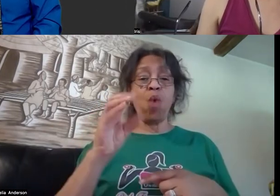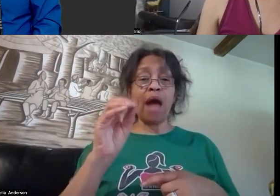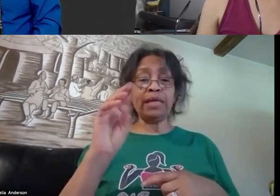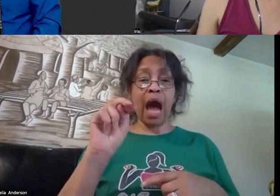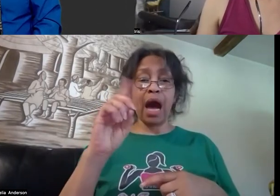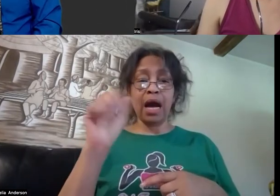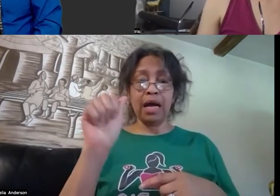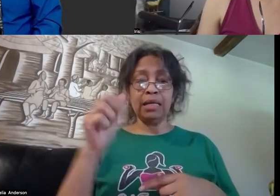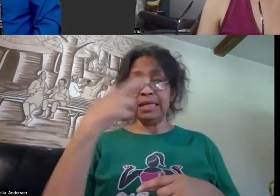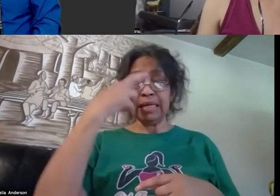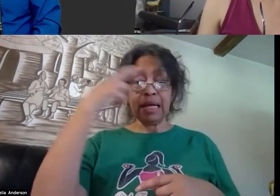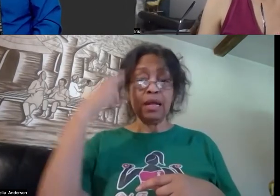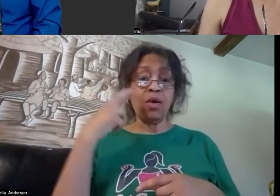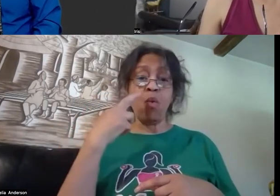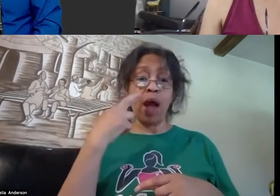Rhonda,